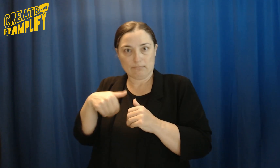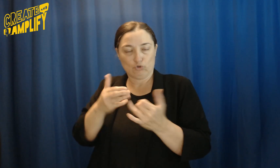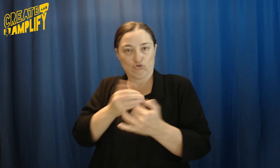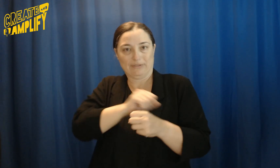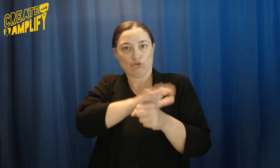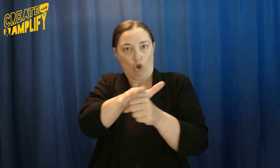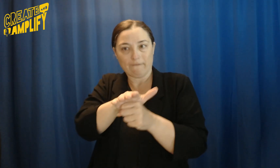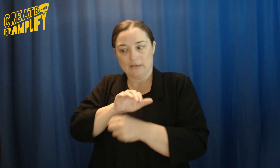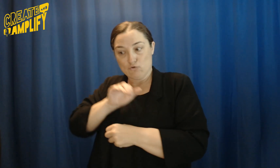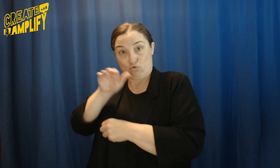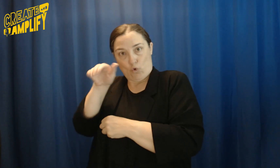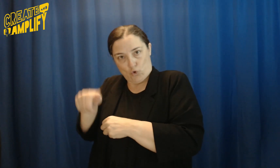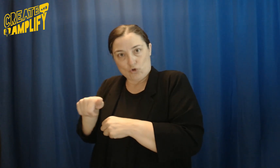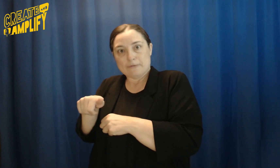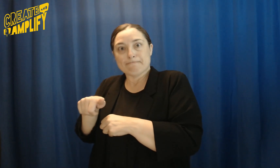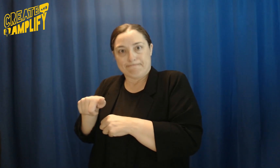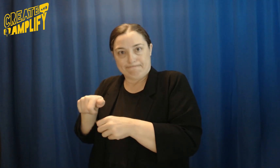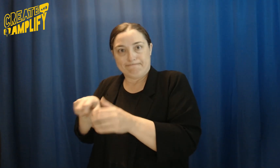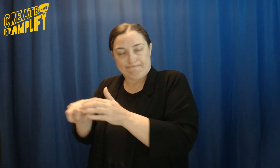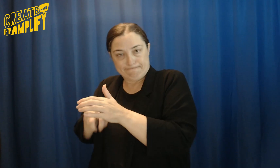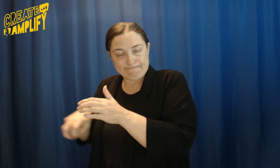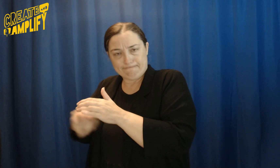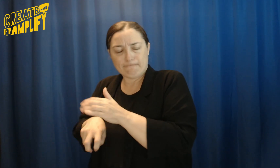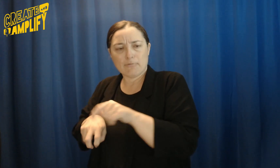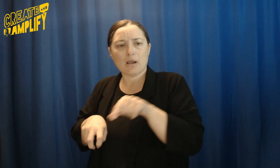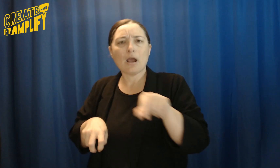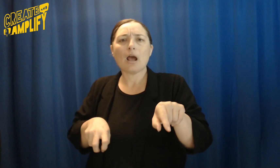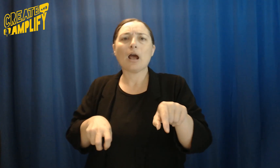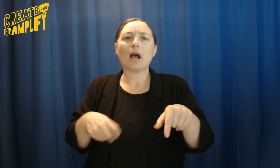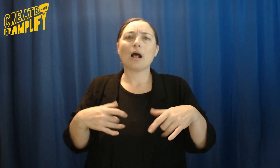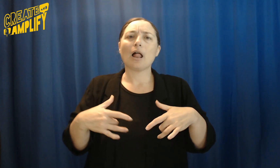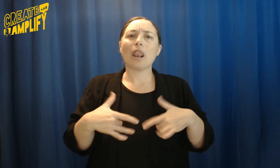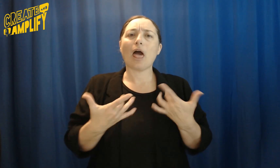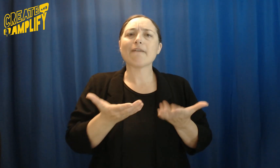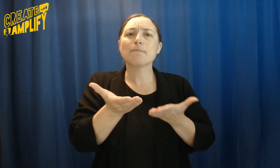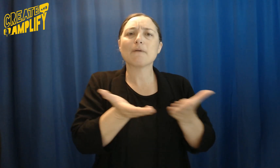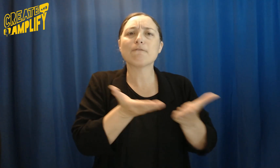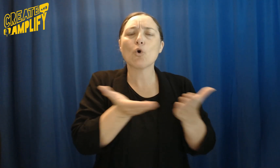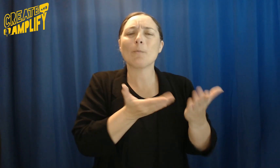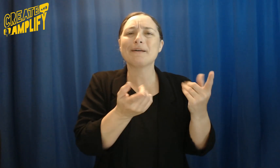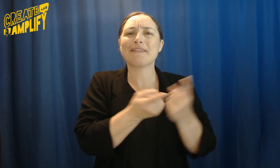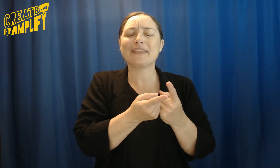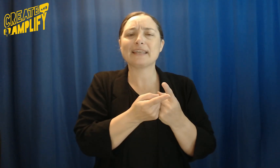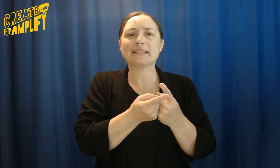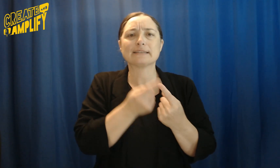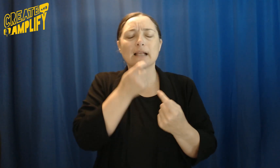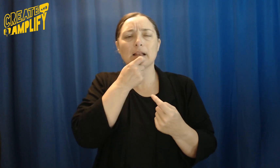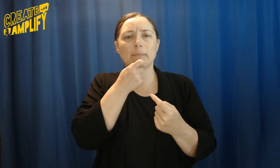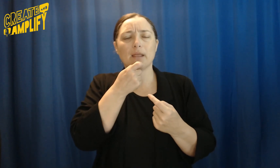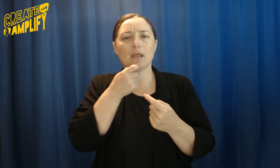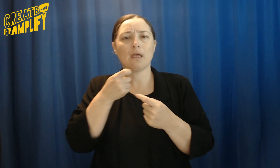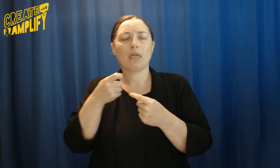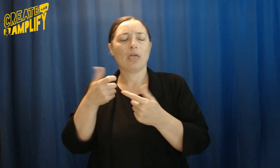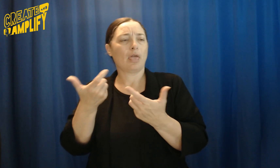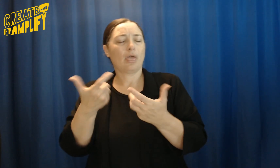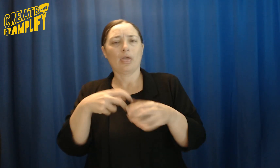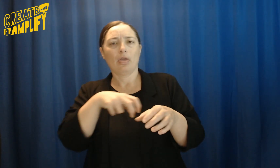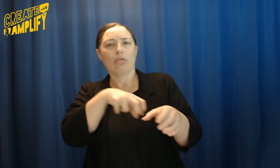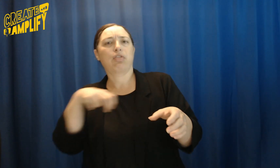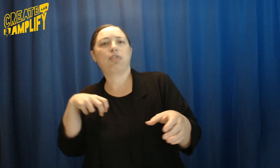live performances. That was really big. That went a bit gangbusters, and they got me to